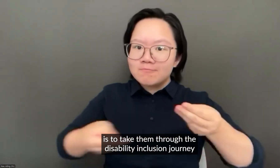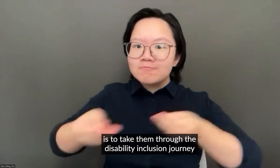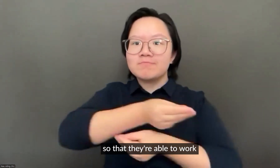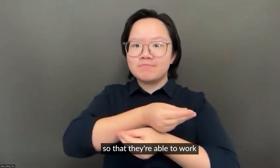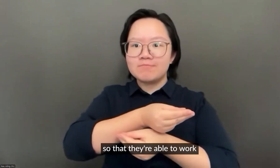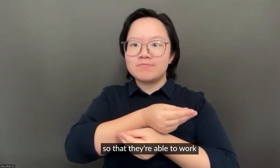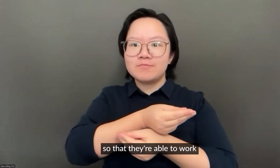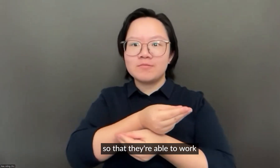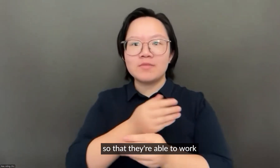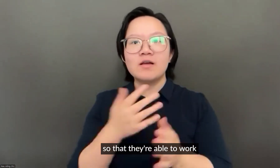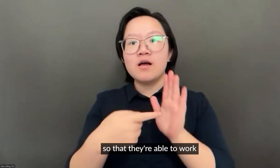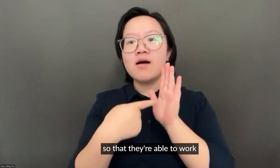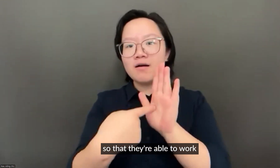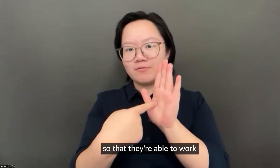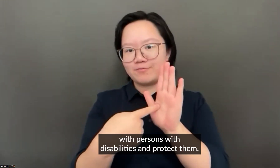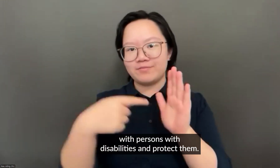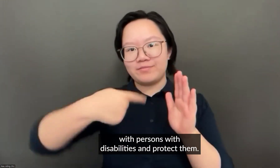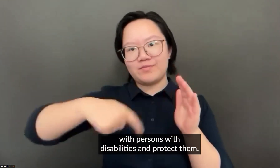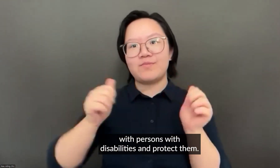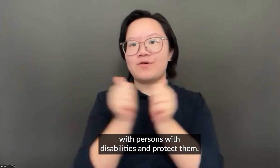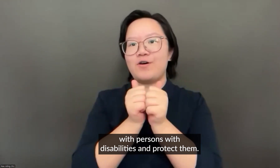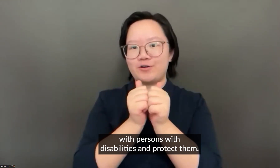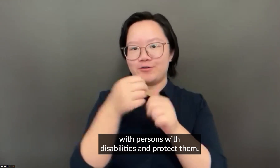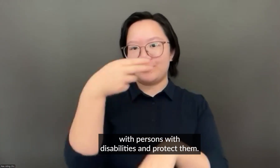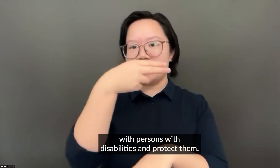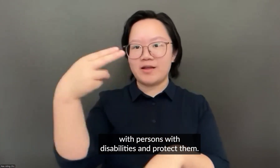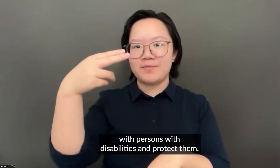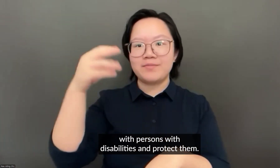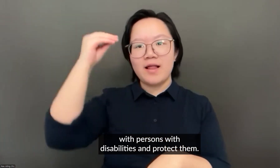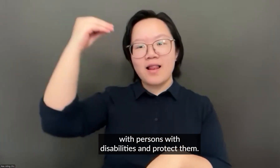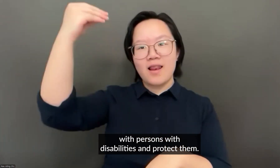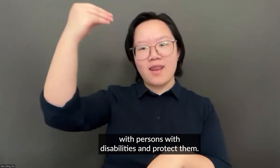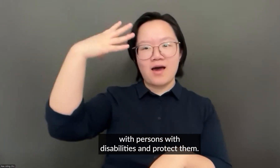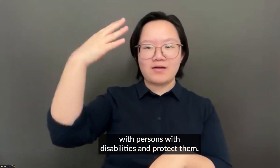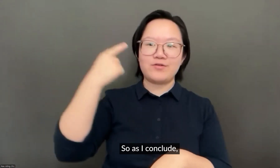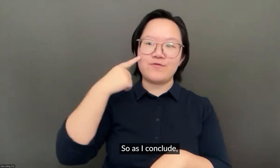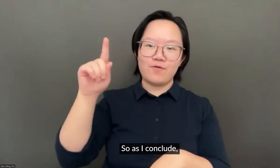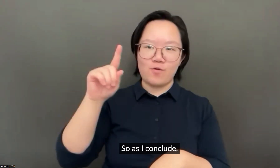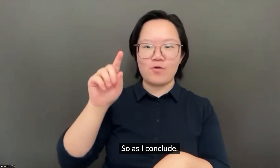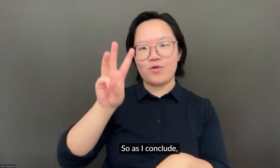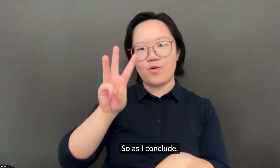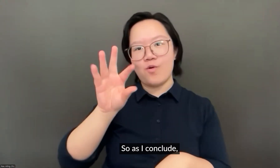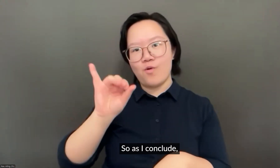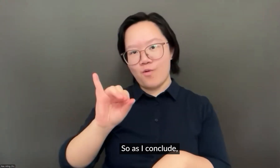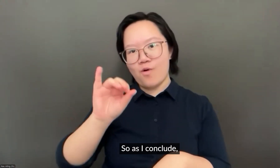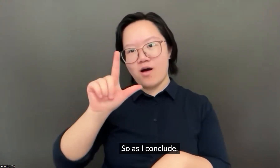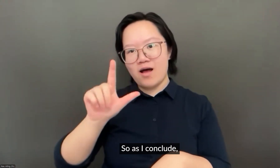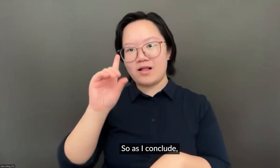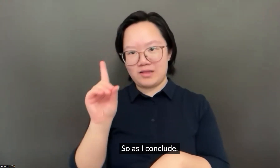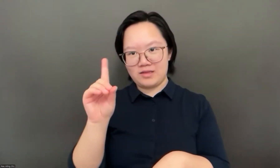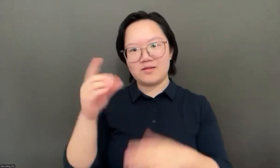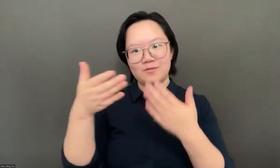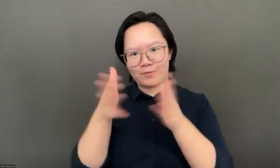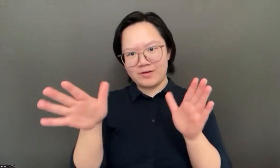journey, so that they're able to work with persons with disabilities and protect them. So as I